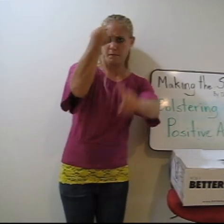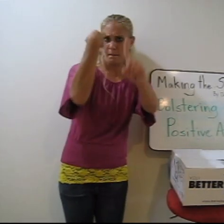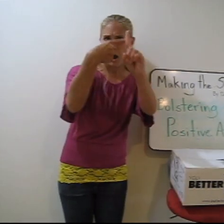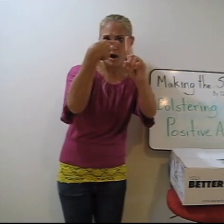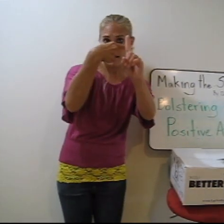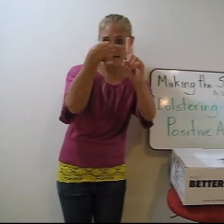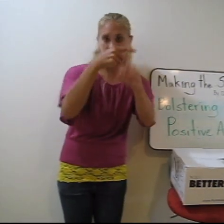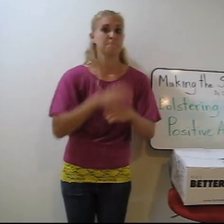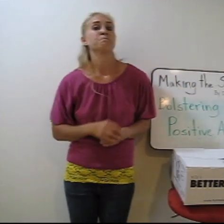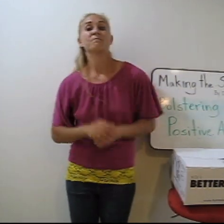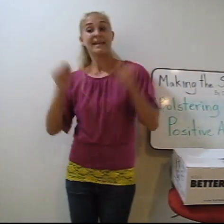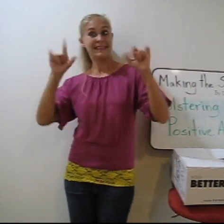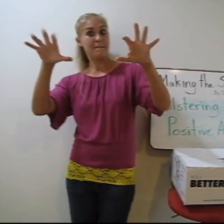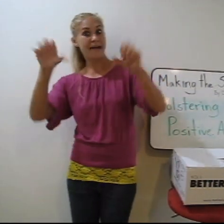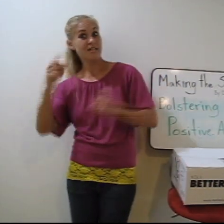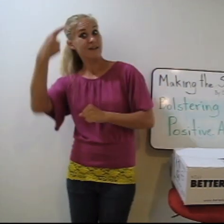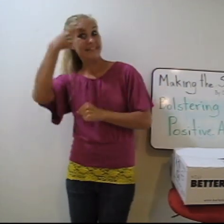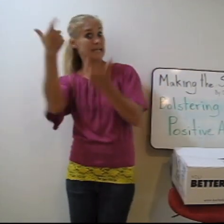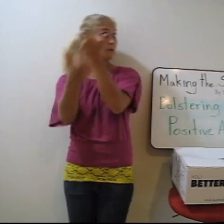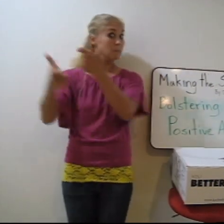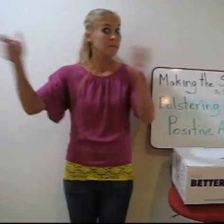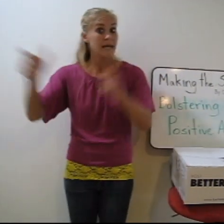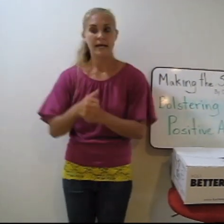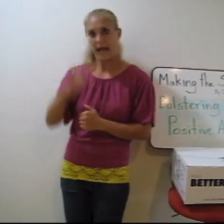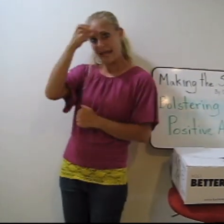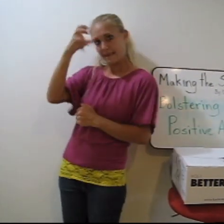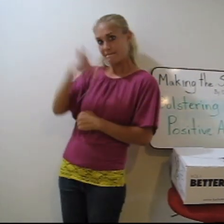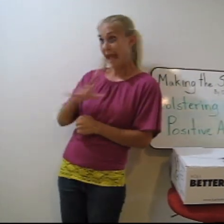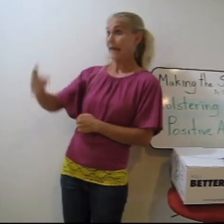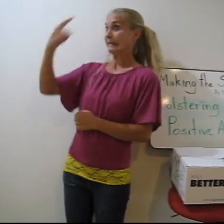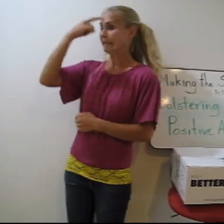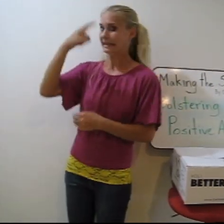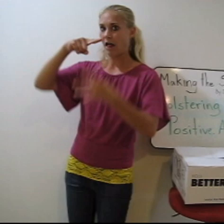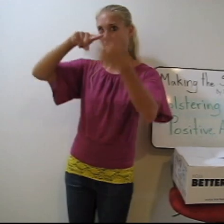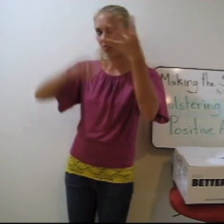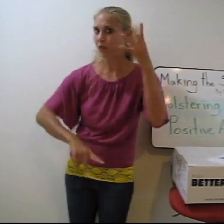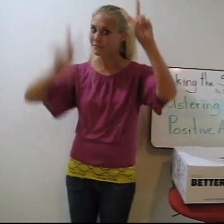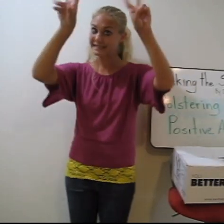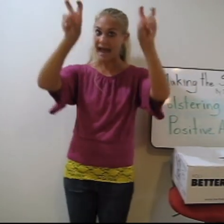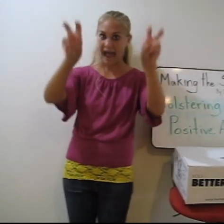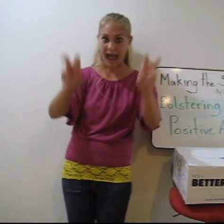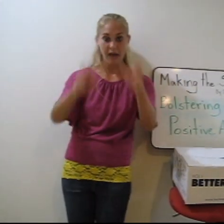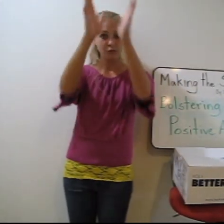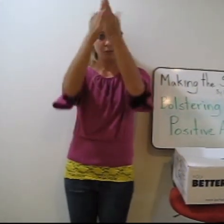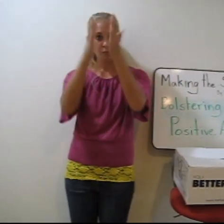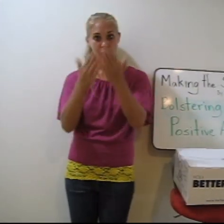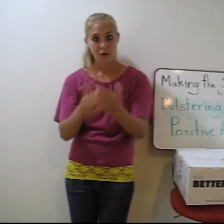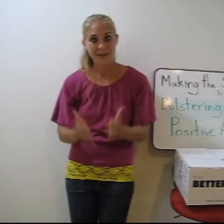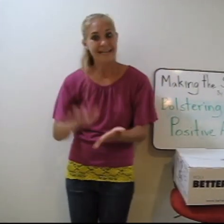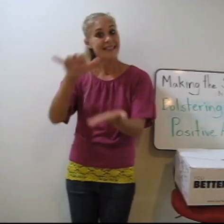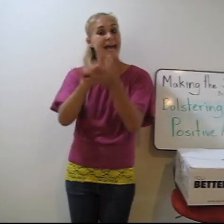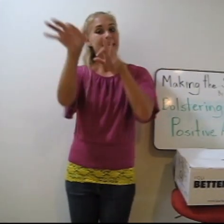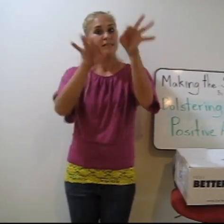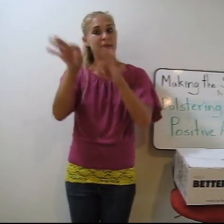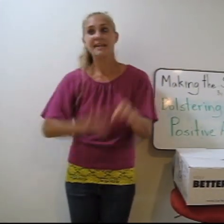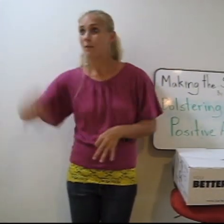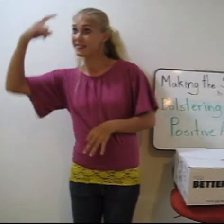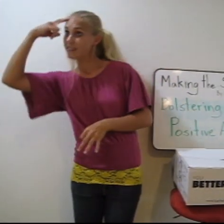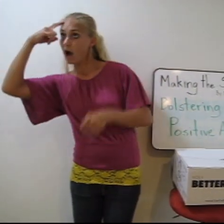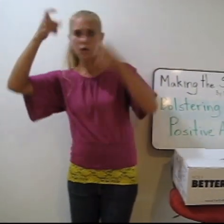Magic of Thinking Big, As a Man Thinketh, etc. All these books explain how your thoughts end up controlling all the